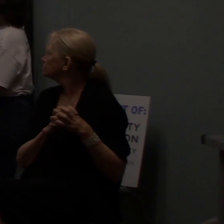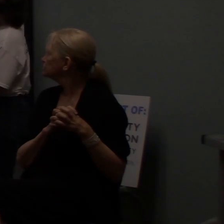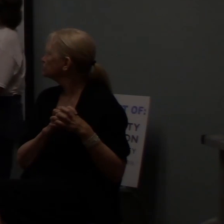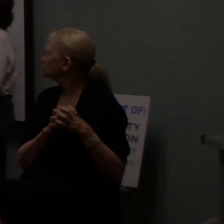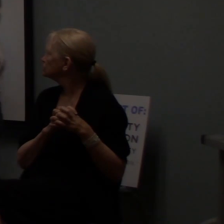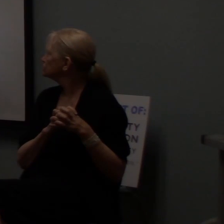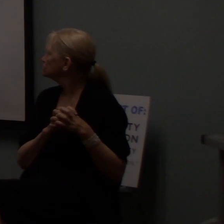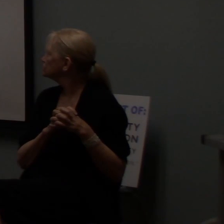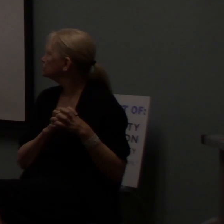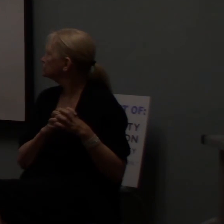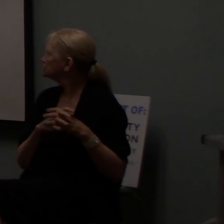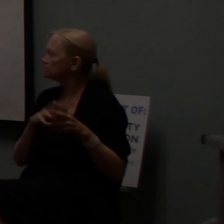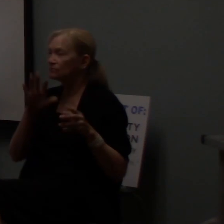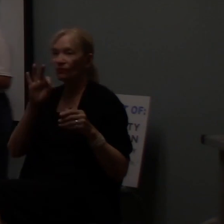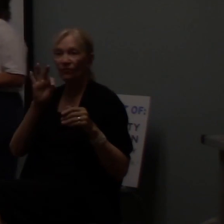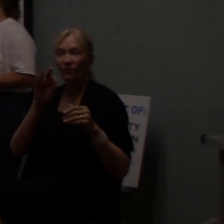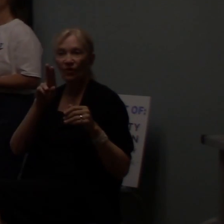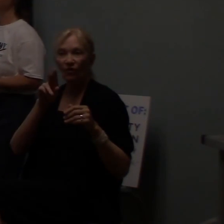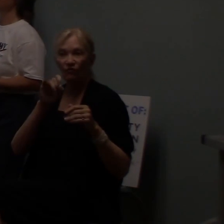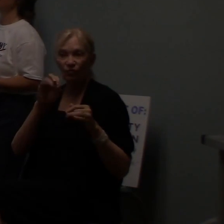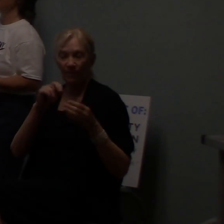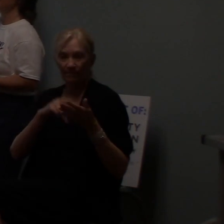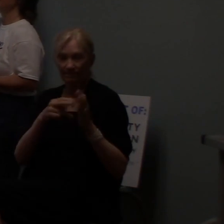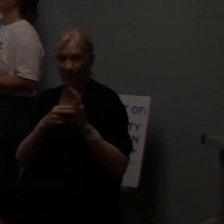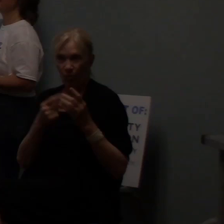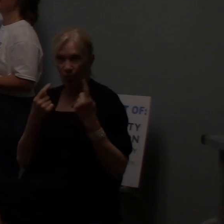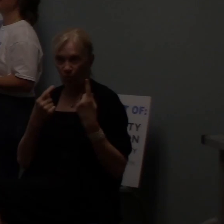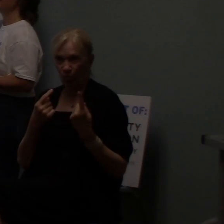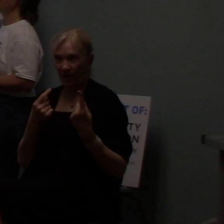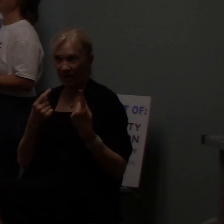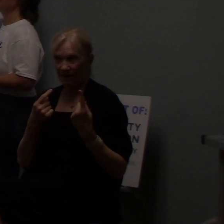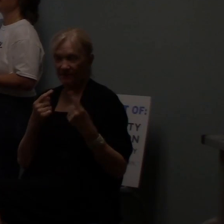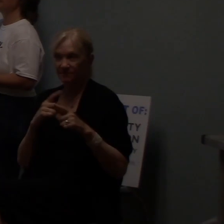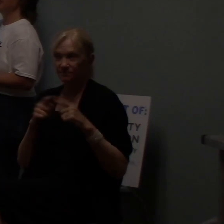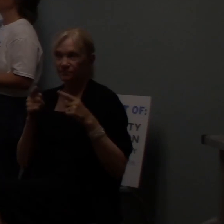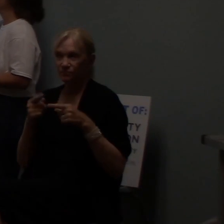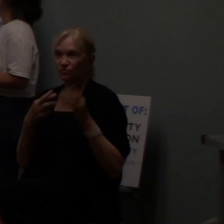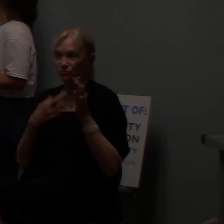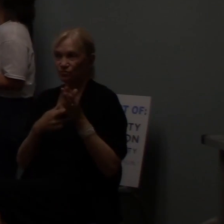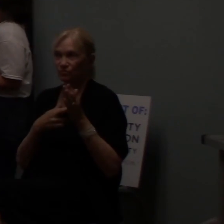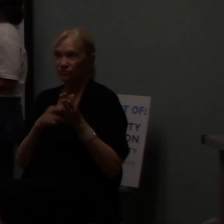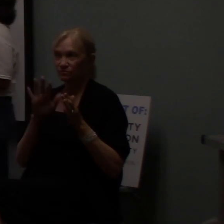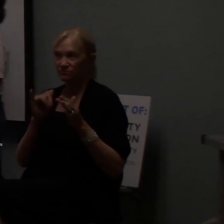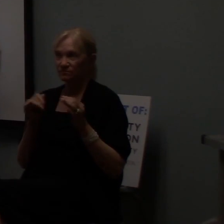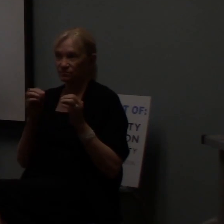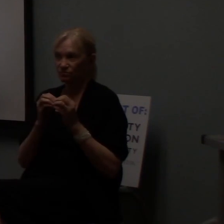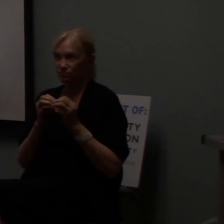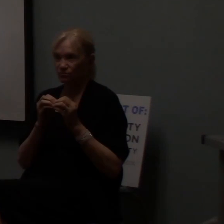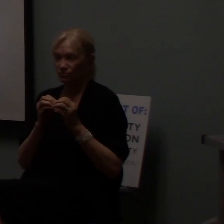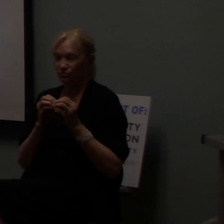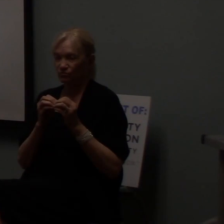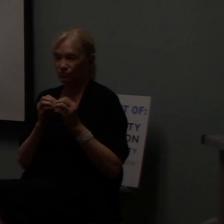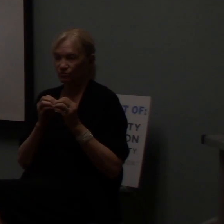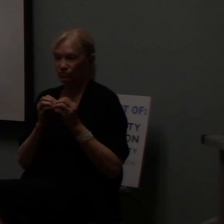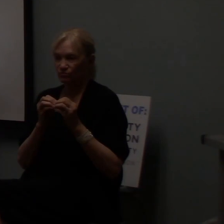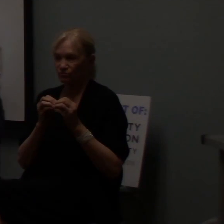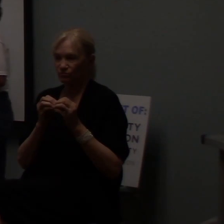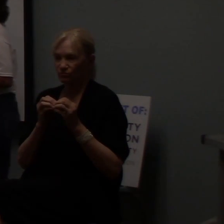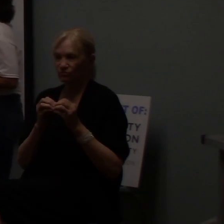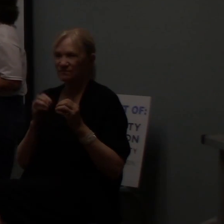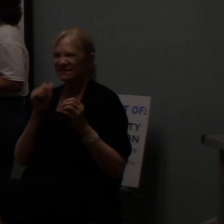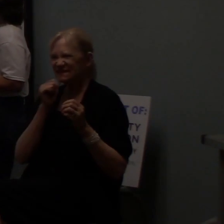And fusion just means you're one candidate, but you're represented by more than one party. So it's not the right